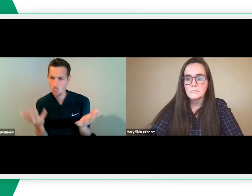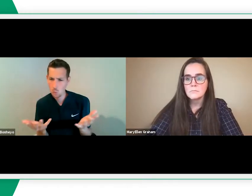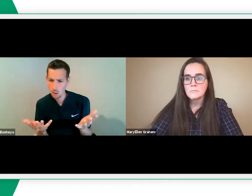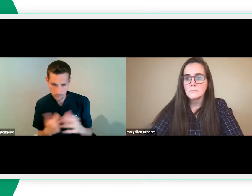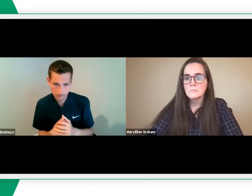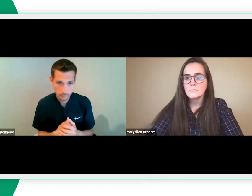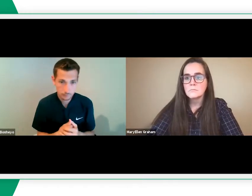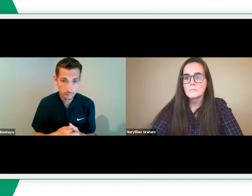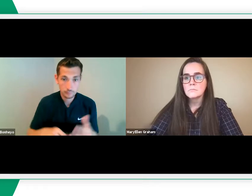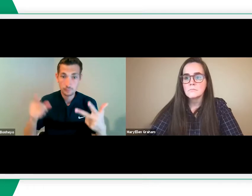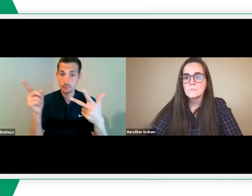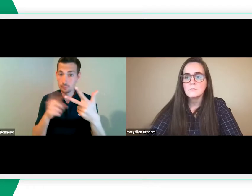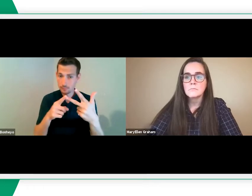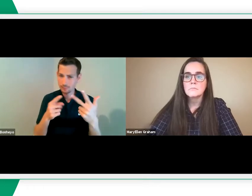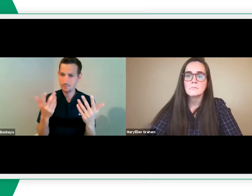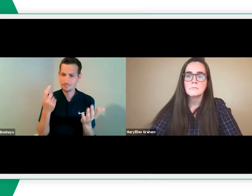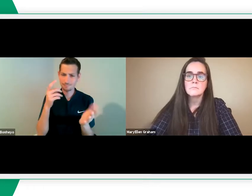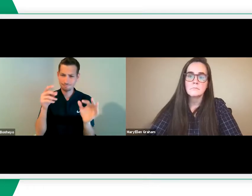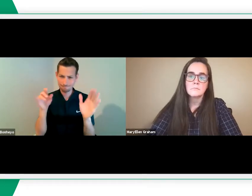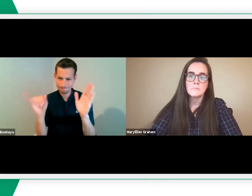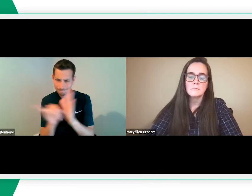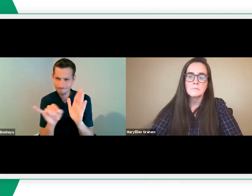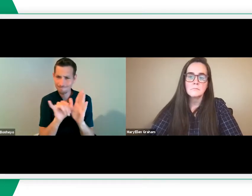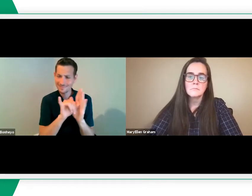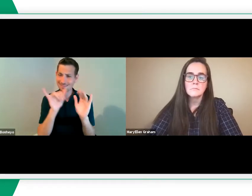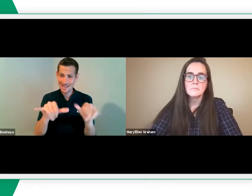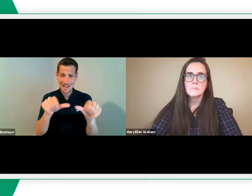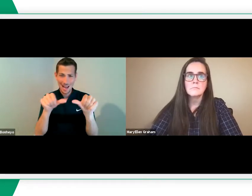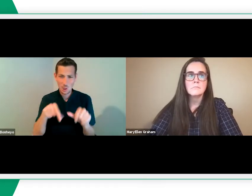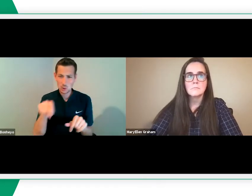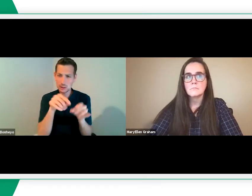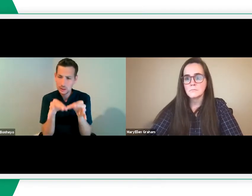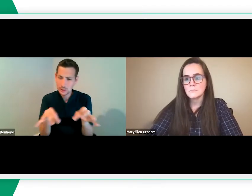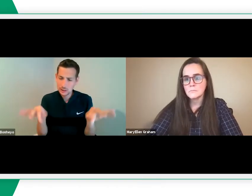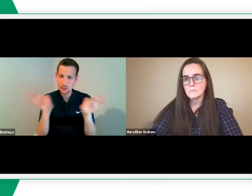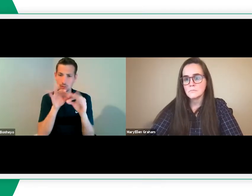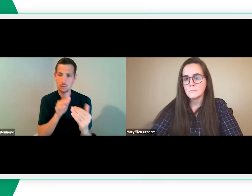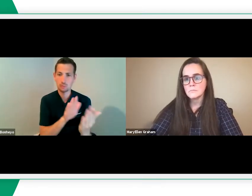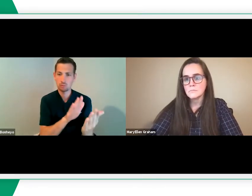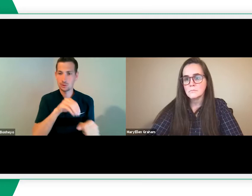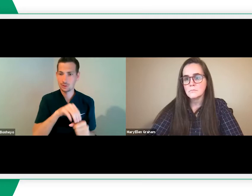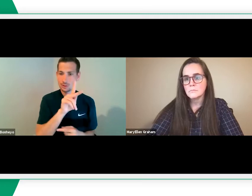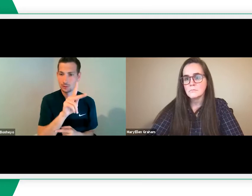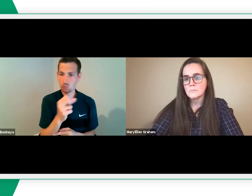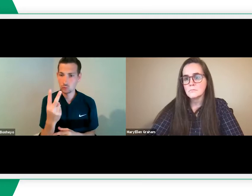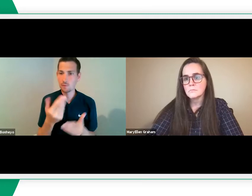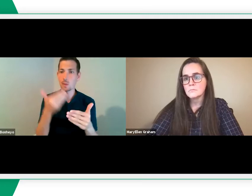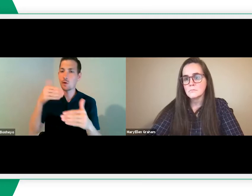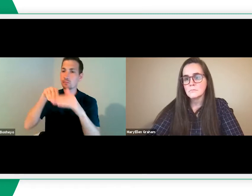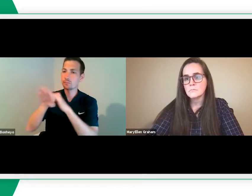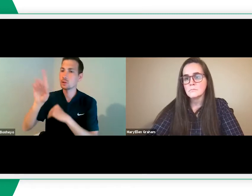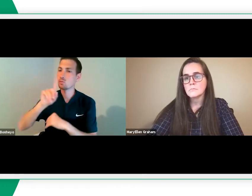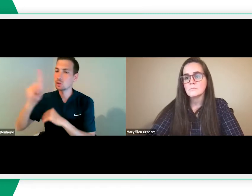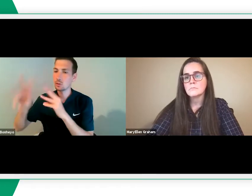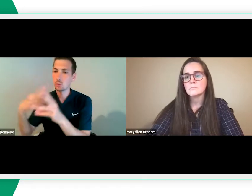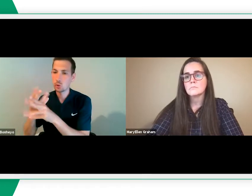for financial advice. And also, thirdly, we want to identify the critical areas to be